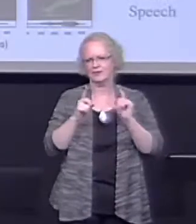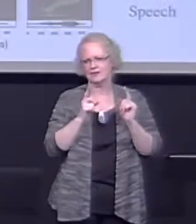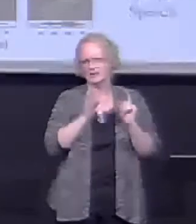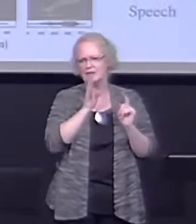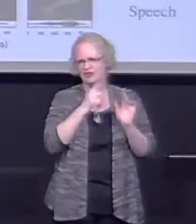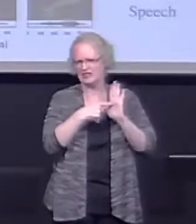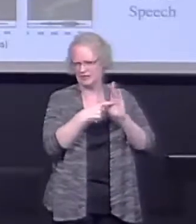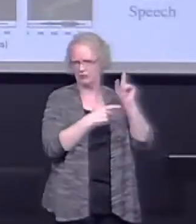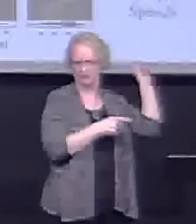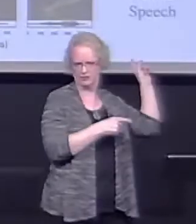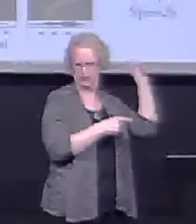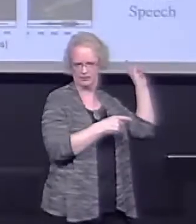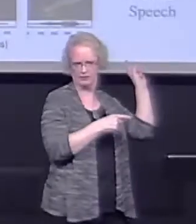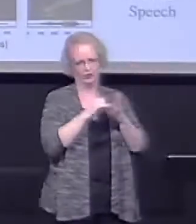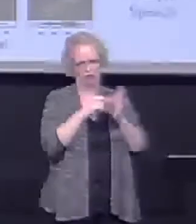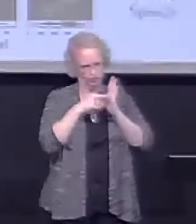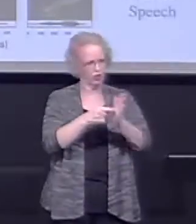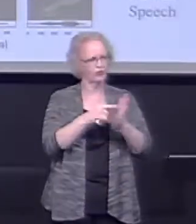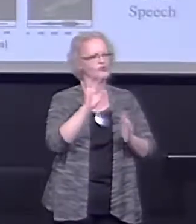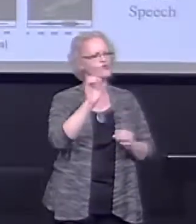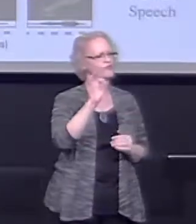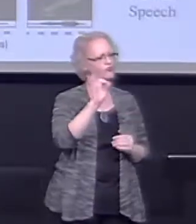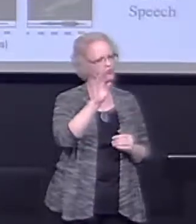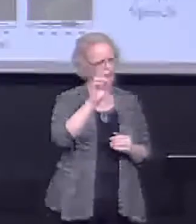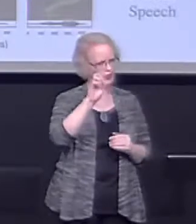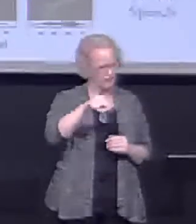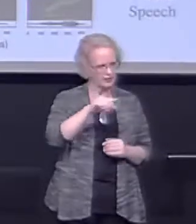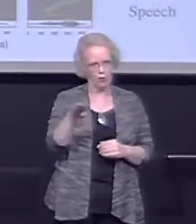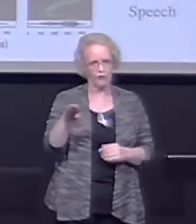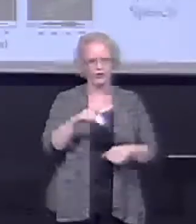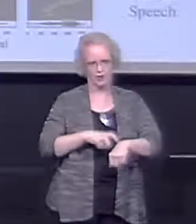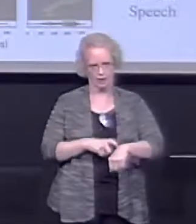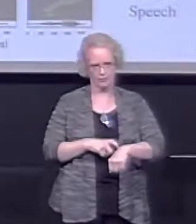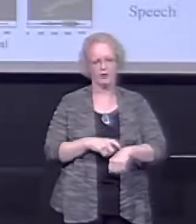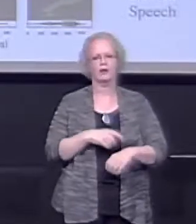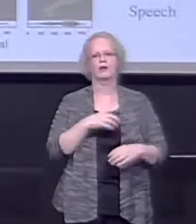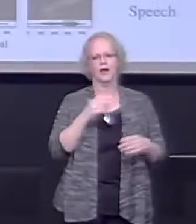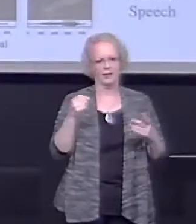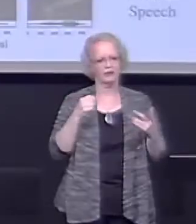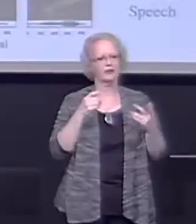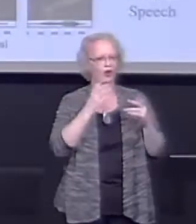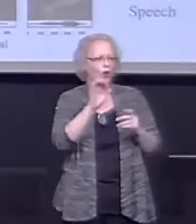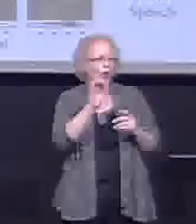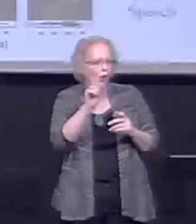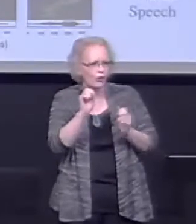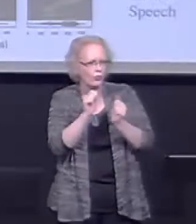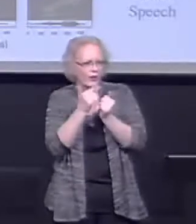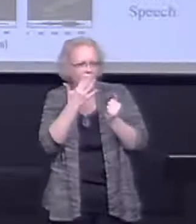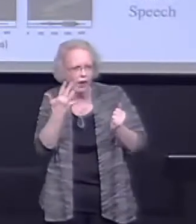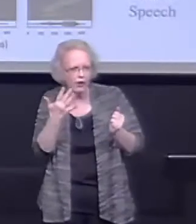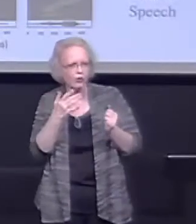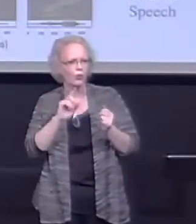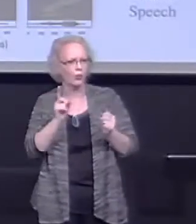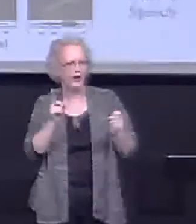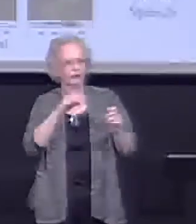it's frequency over time, and the amplitude is coded by color. So you see these frequency changes all the time